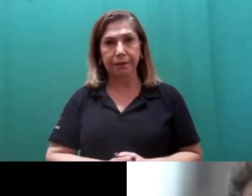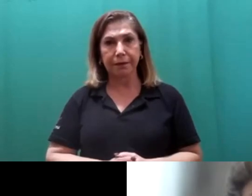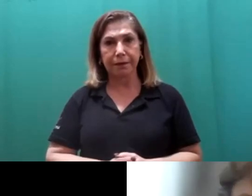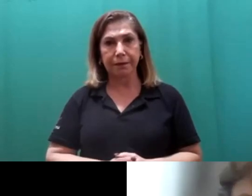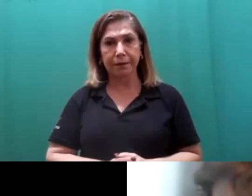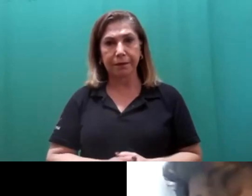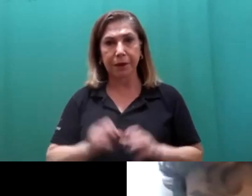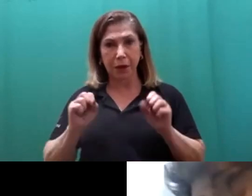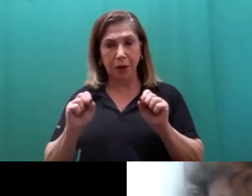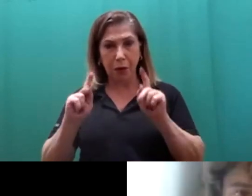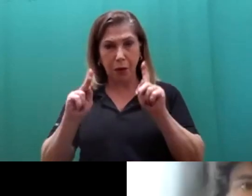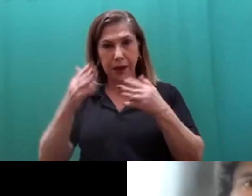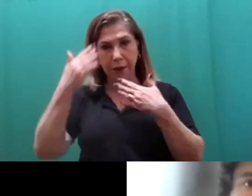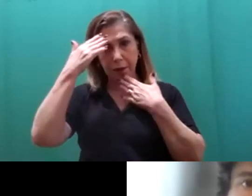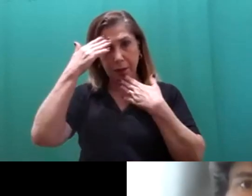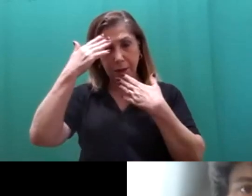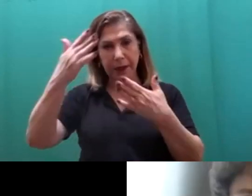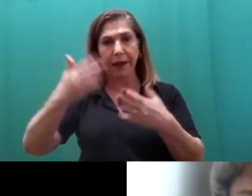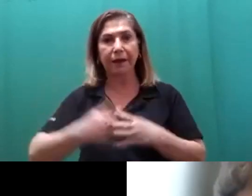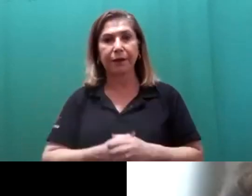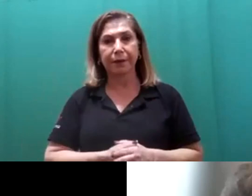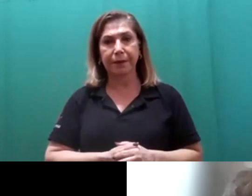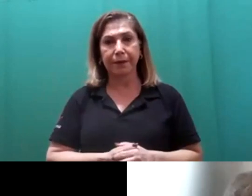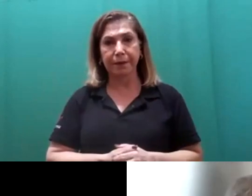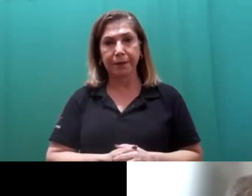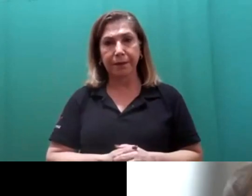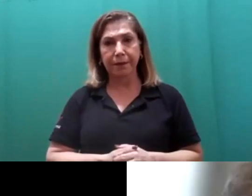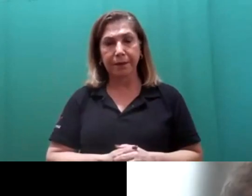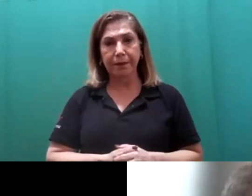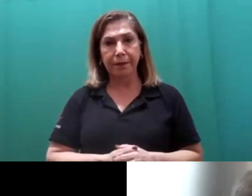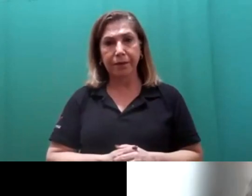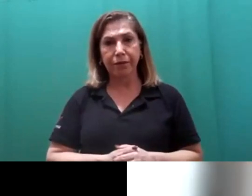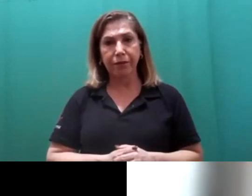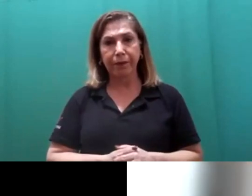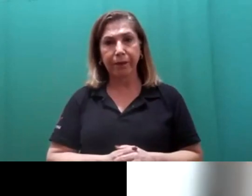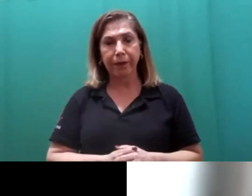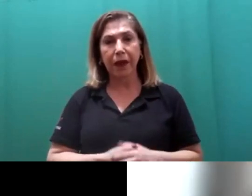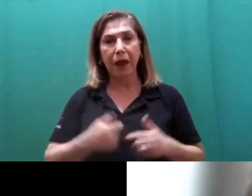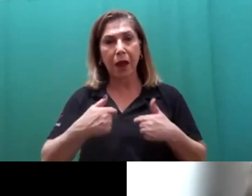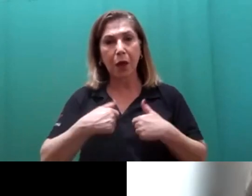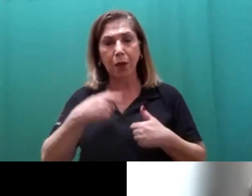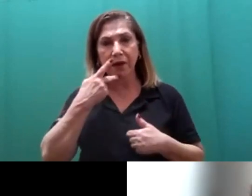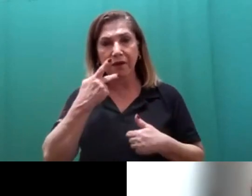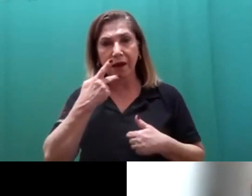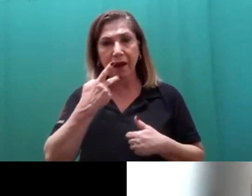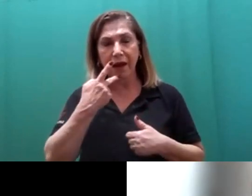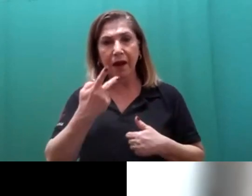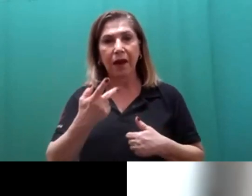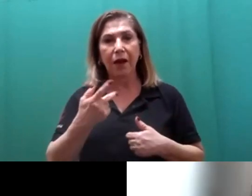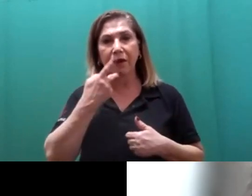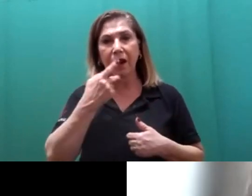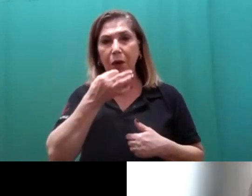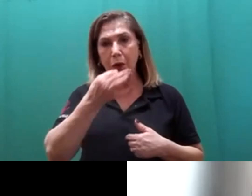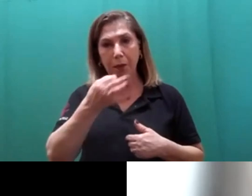Okay, yeah, thank you. Just want to quickly react to the to the comment on the food waste platform and importance of food